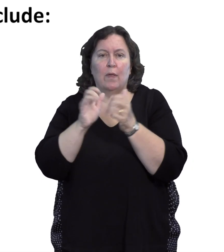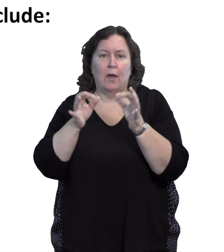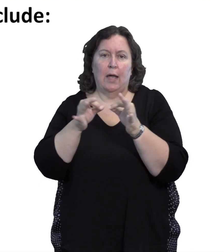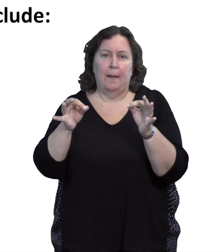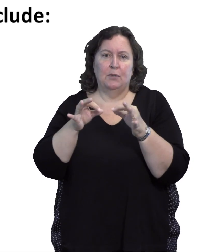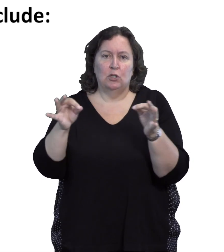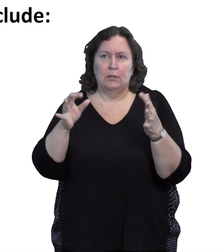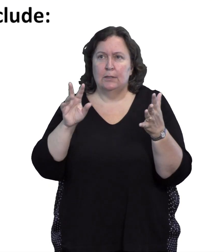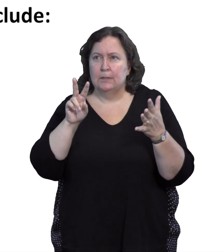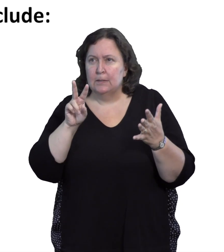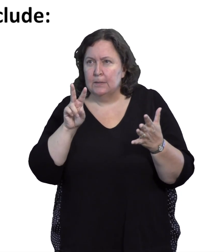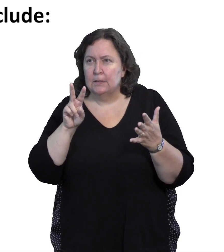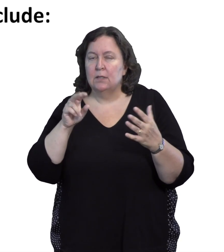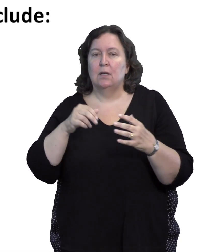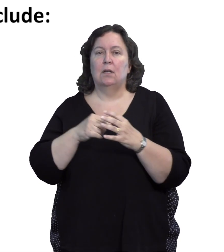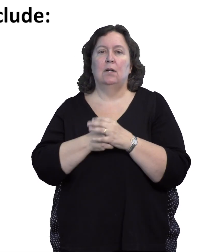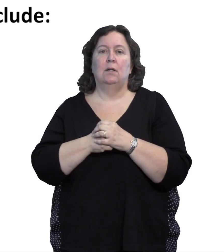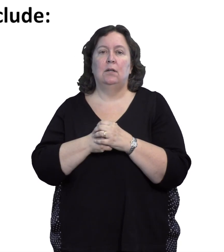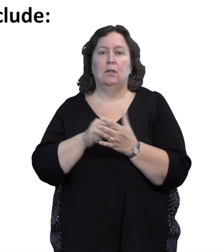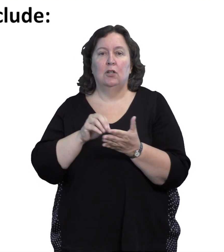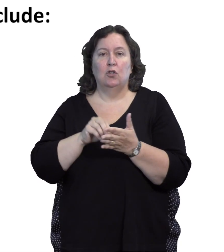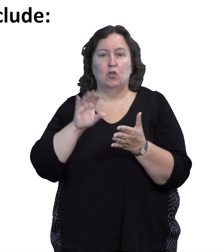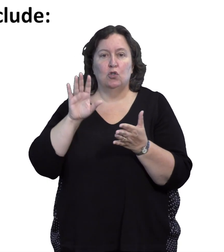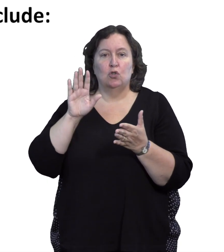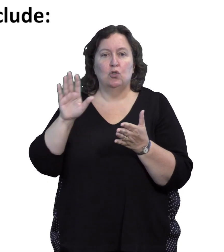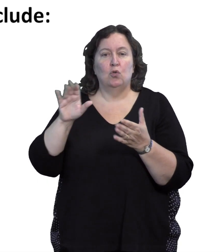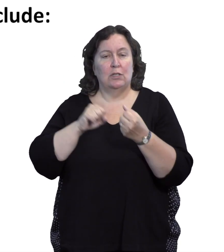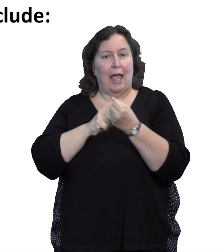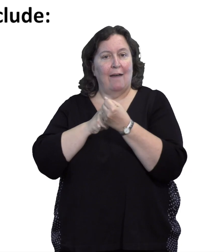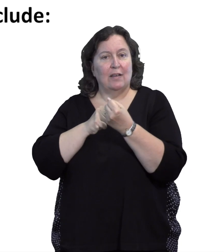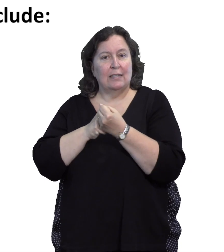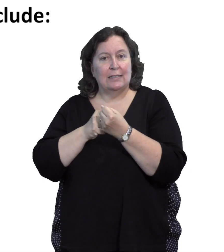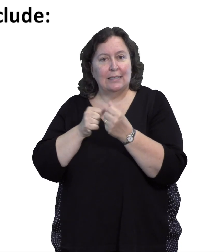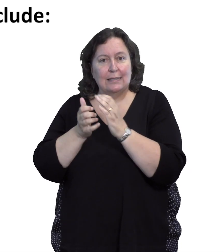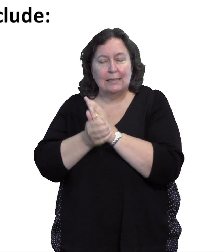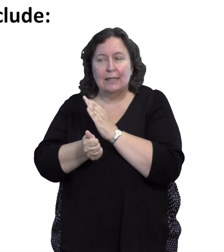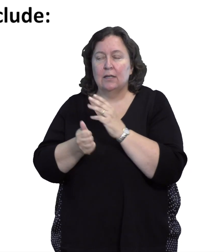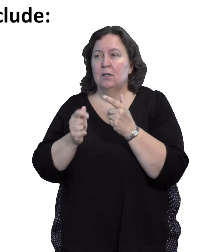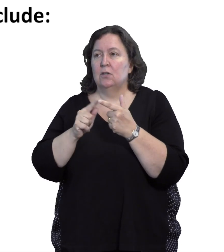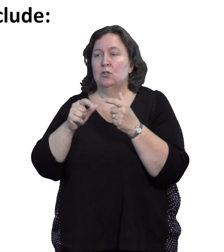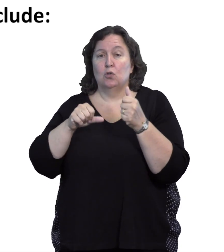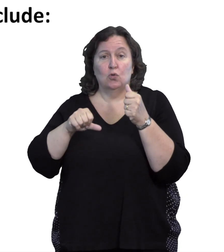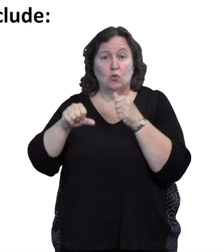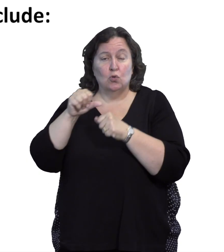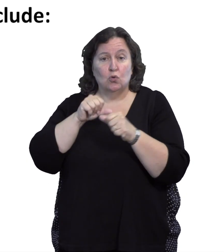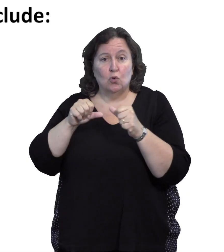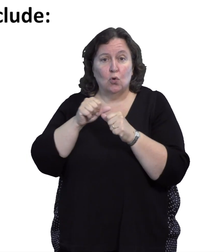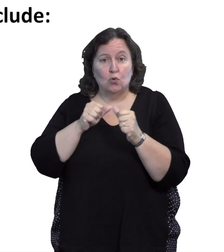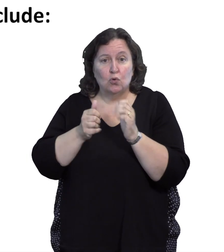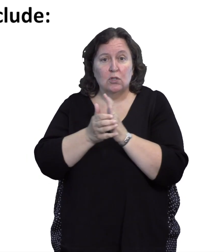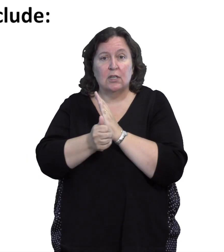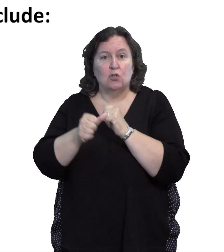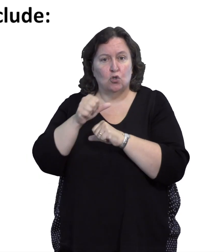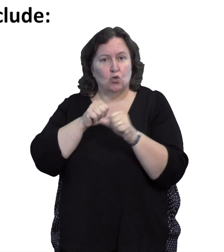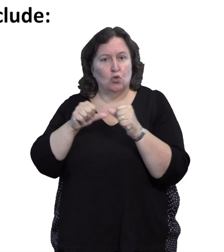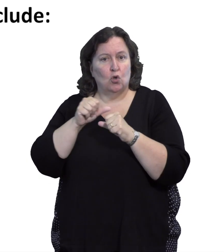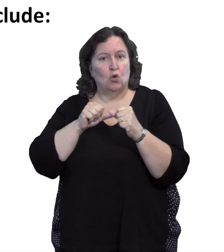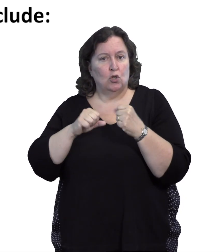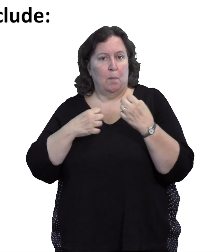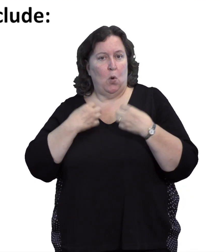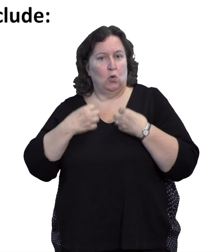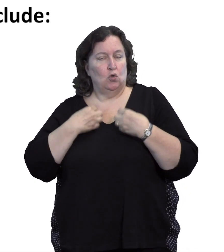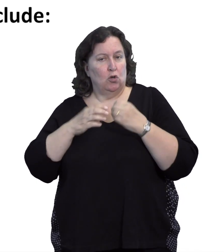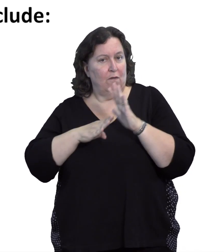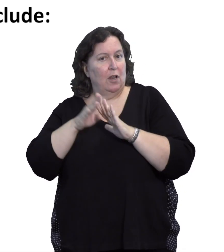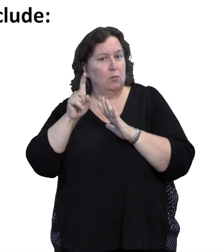captions. The student's advocacy skills, social skills, and social emotional development should also be considered and